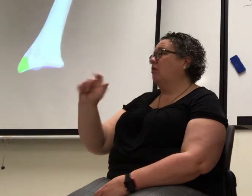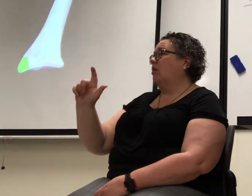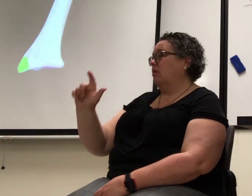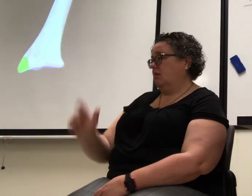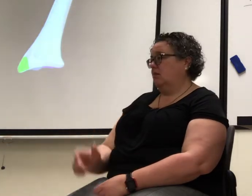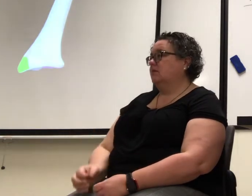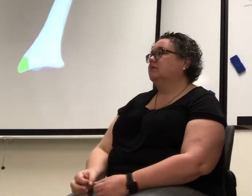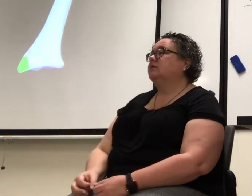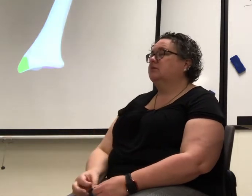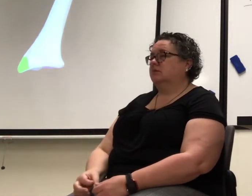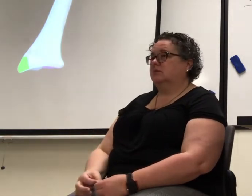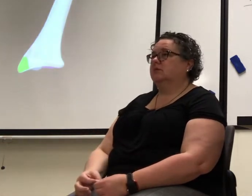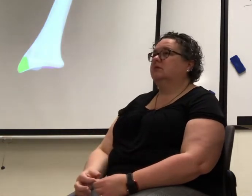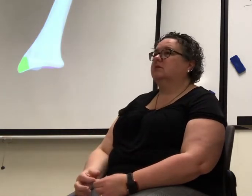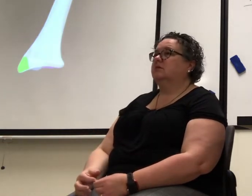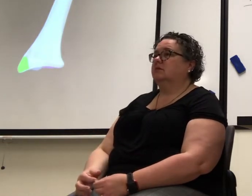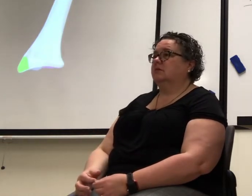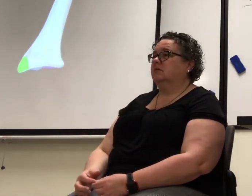Radial